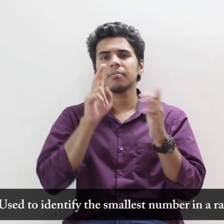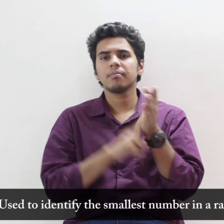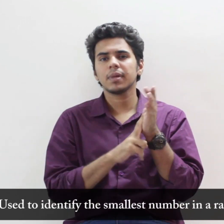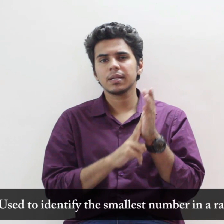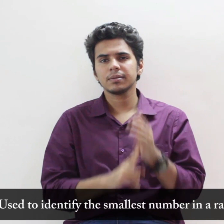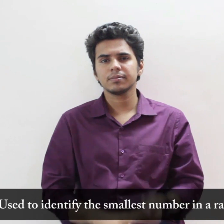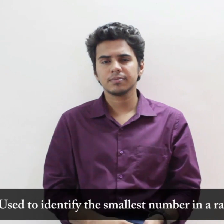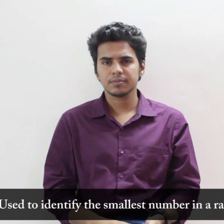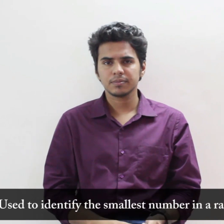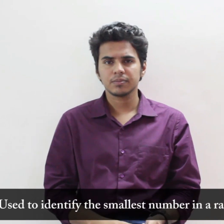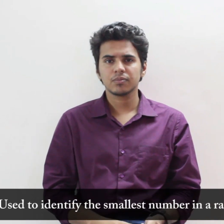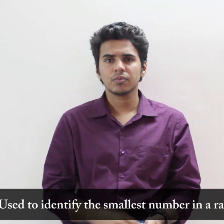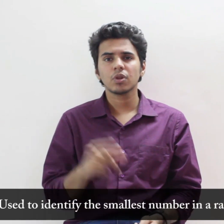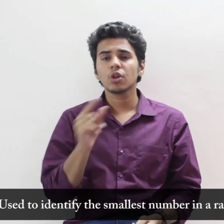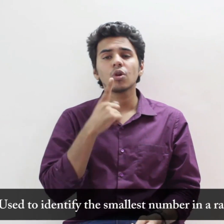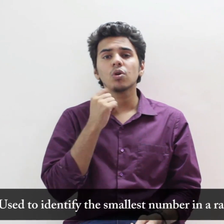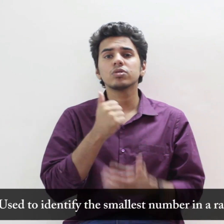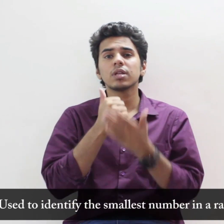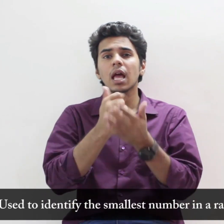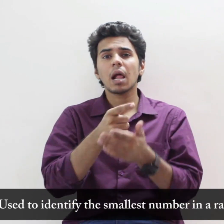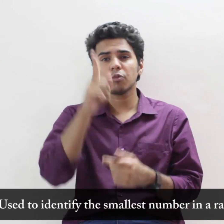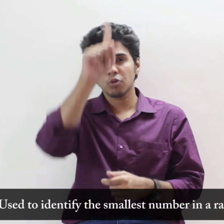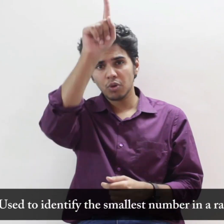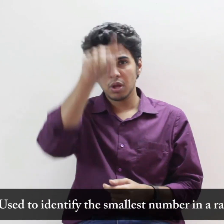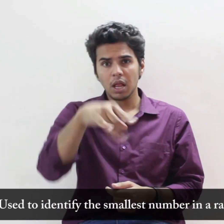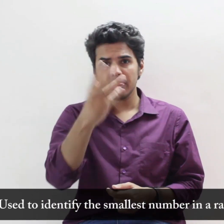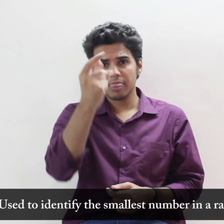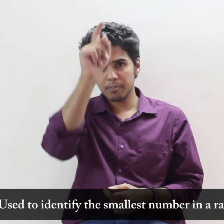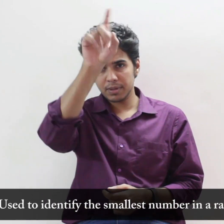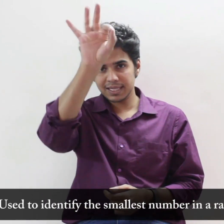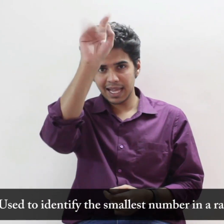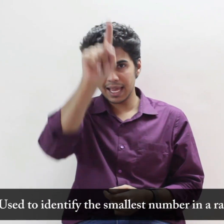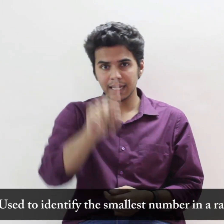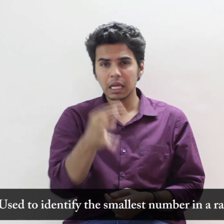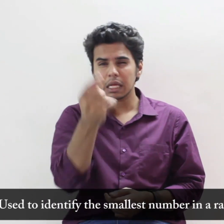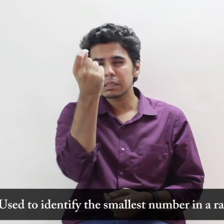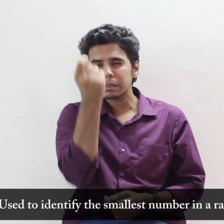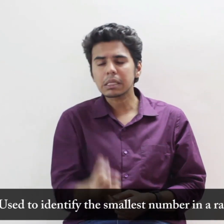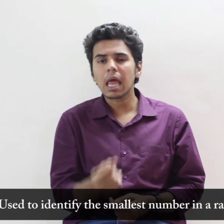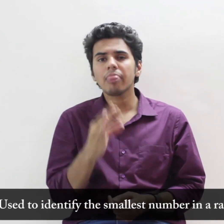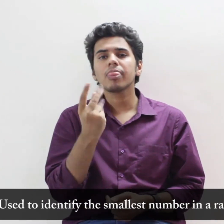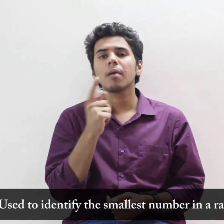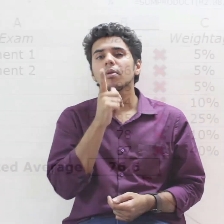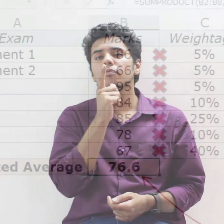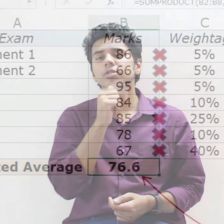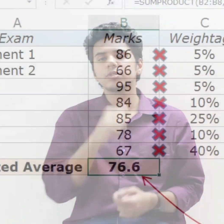Minimum, used to identify the smallest number in a range of cells.